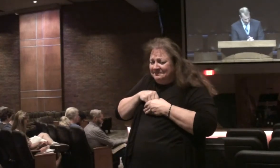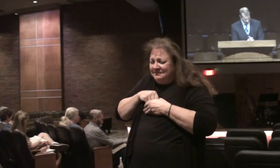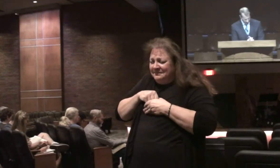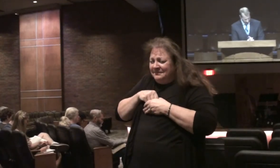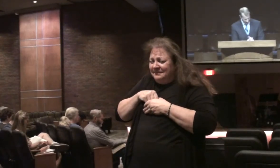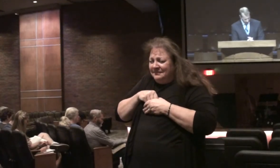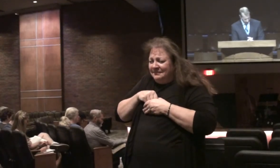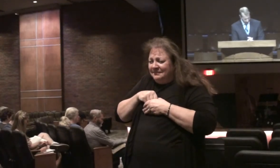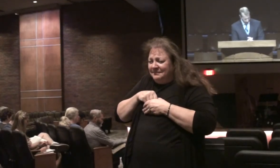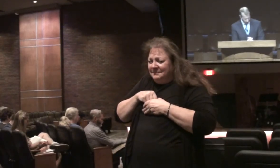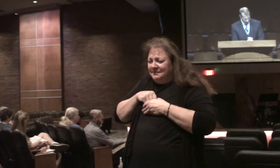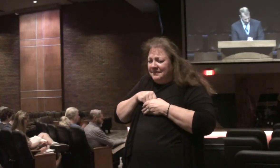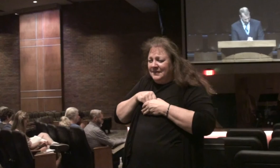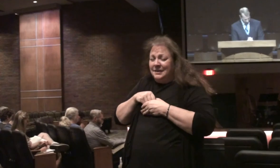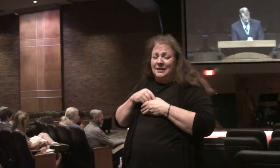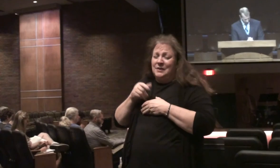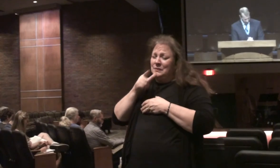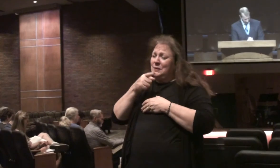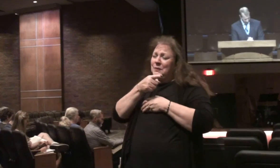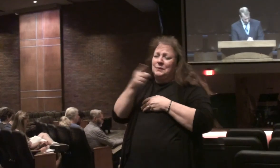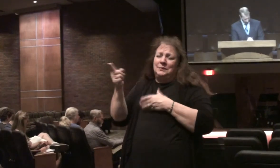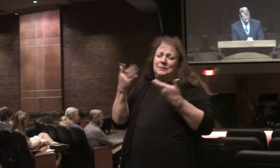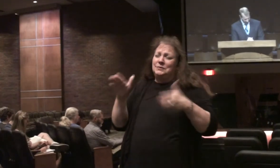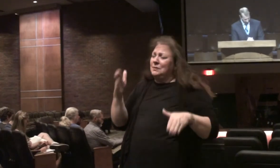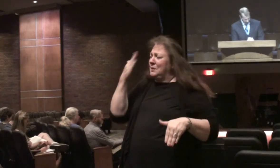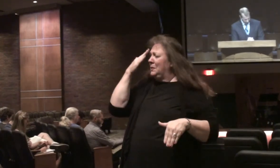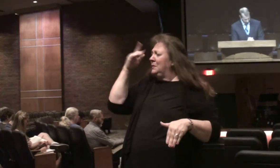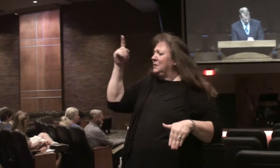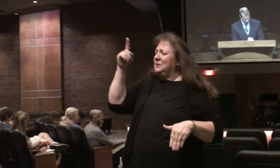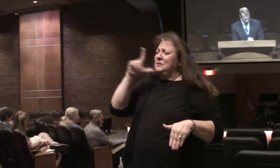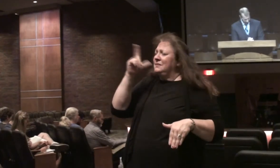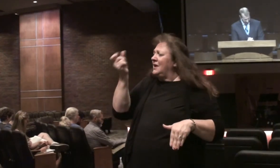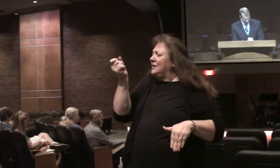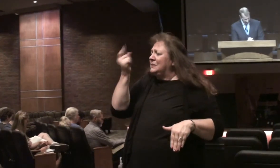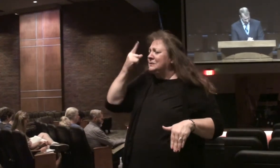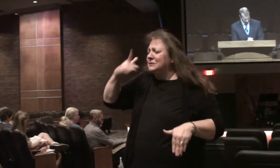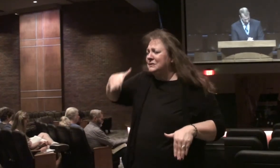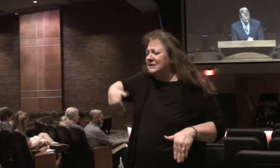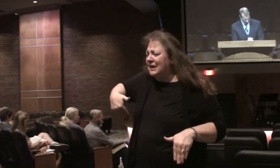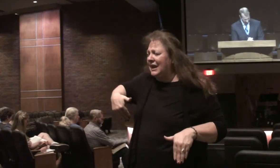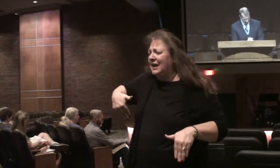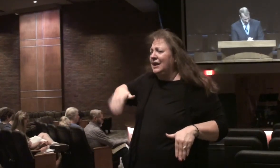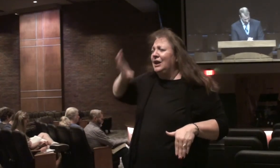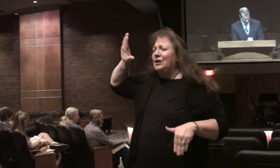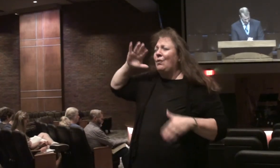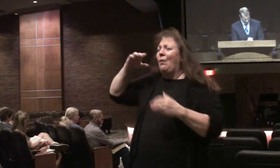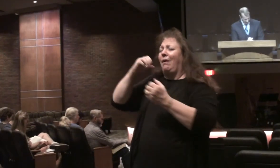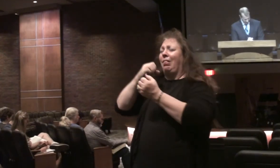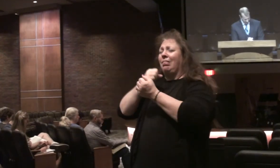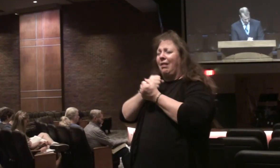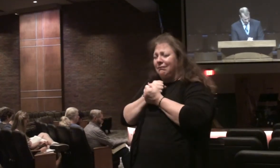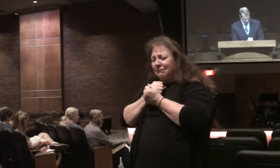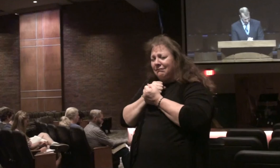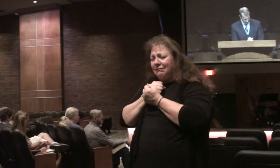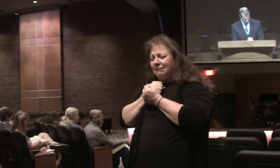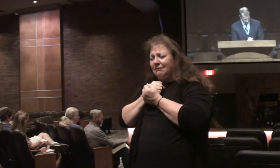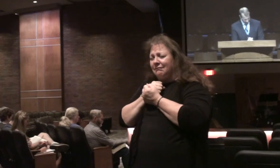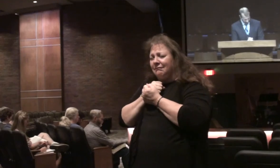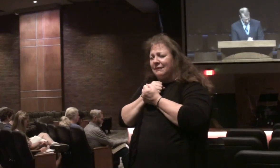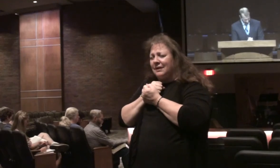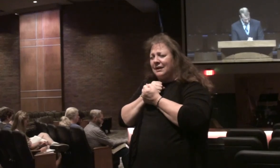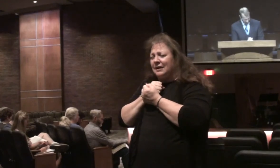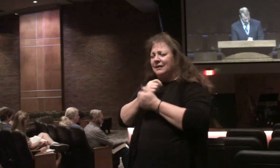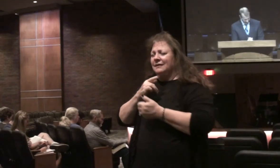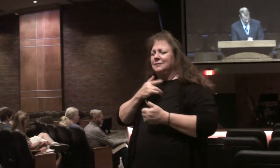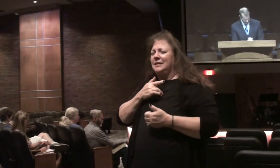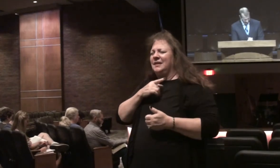Lord, any here who do not know you, who haven't understood and believed the love you have in Christ, Lord,